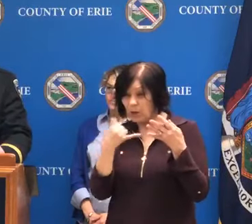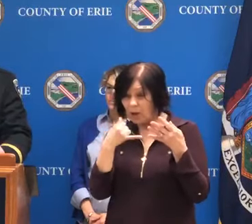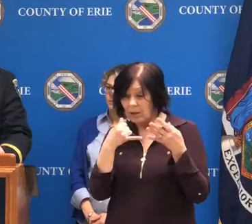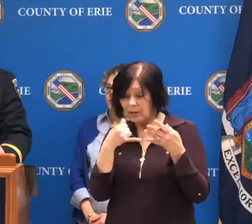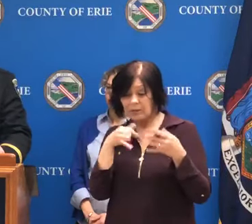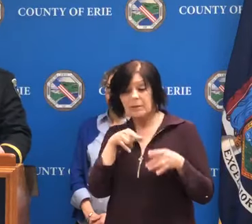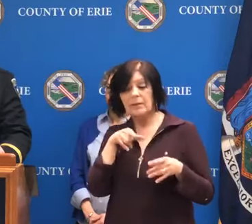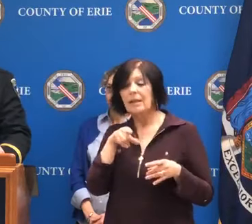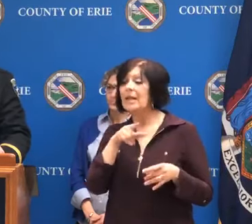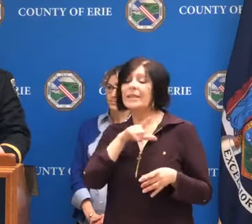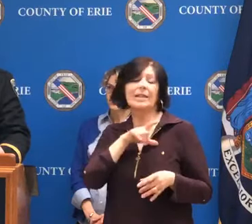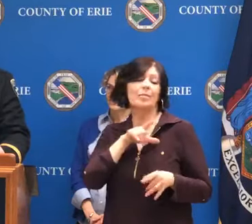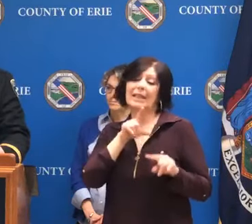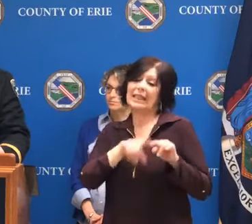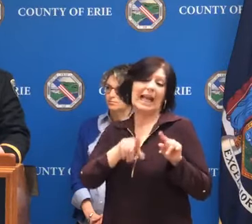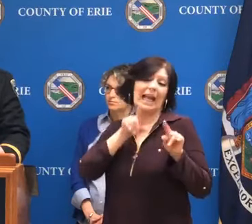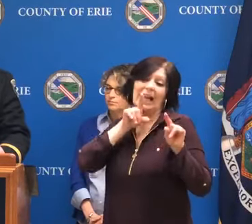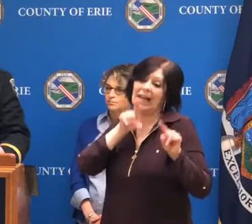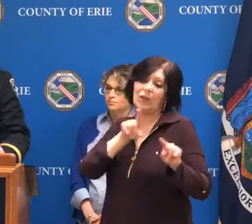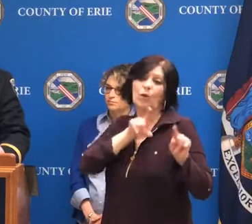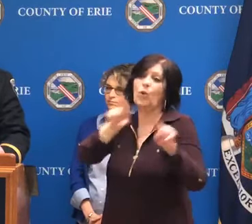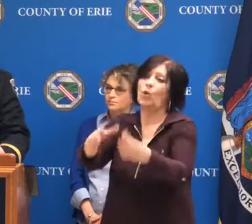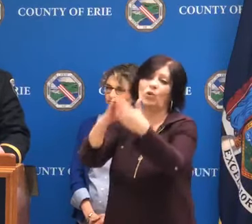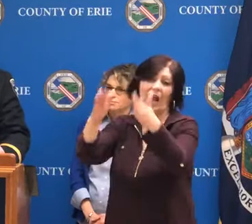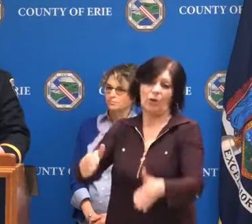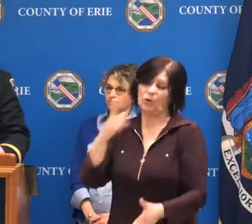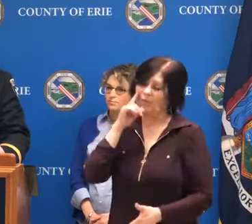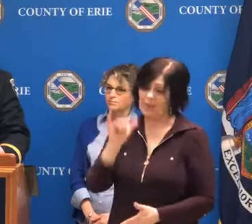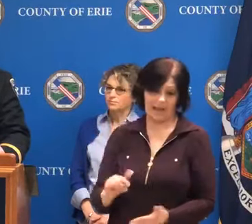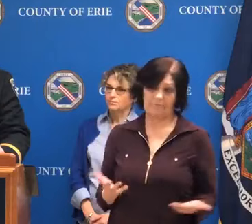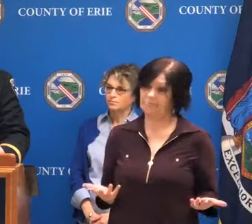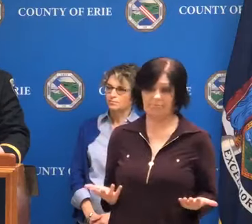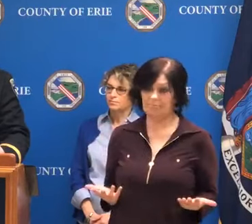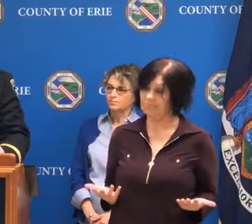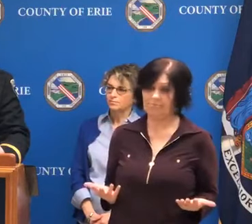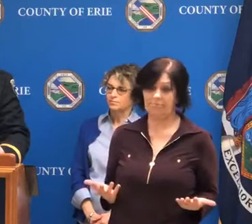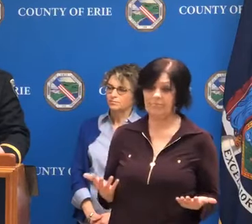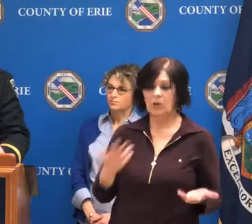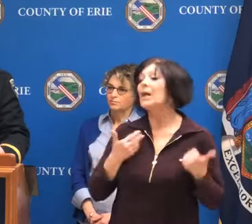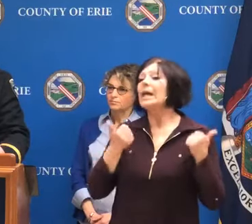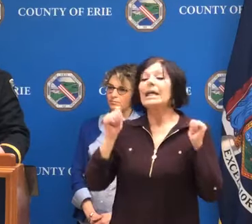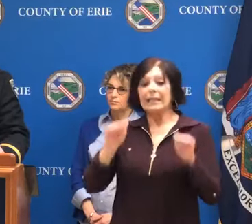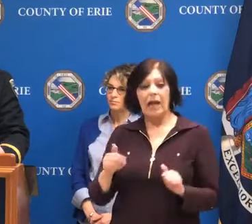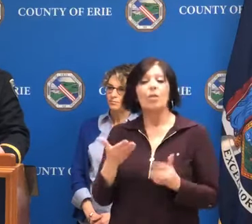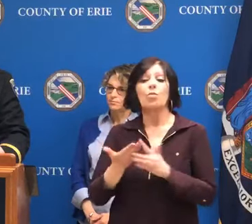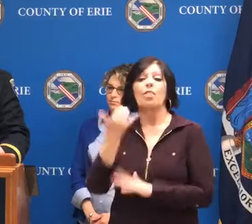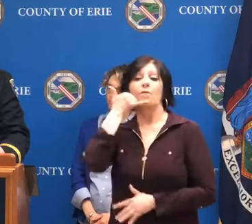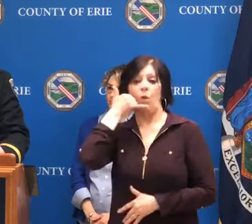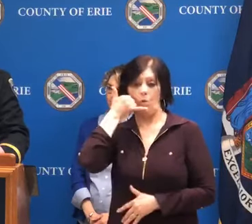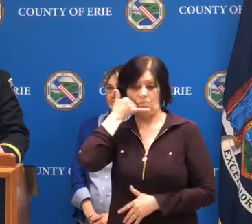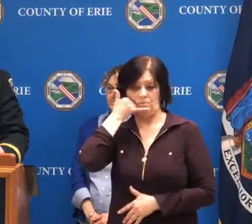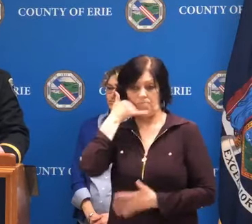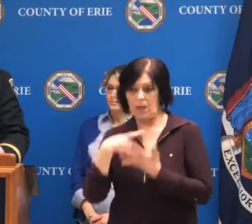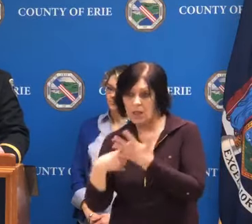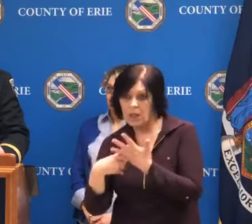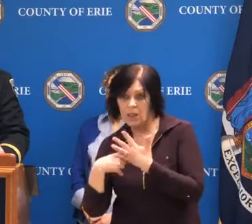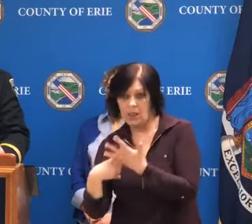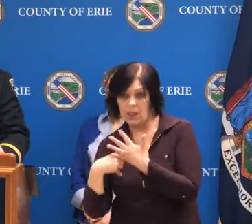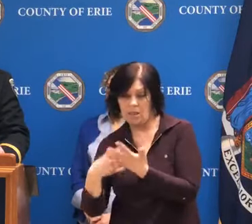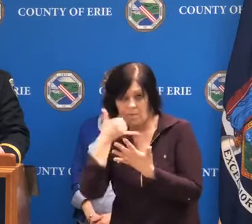deputy is not going to respond to your house for one-on-one contact. We're going to attempt to do it all by phone and